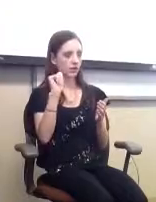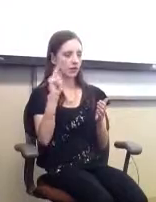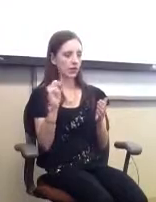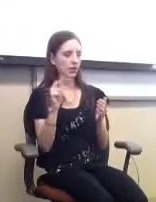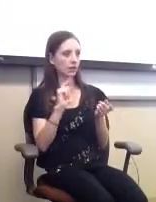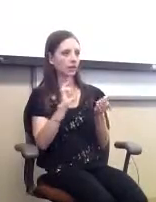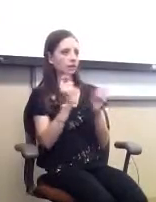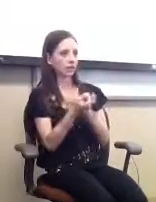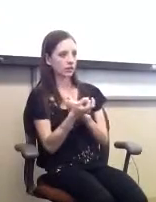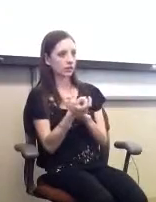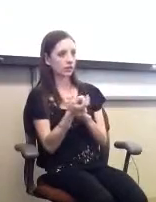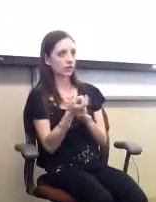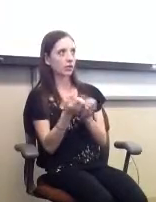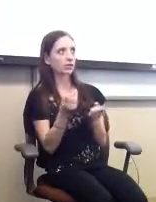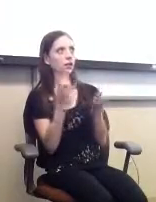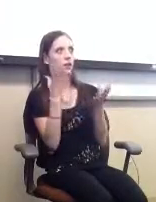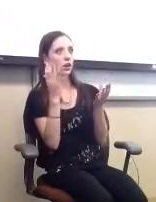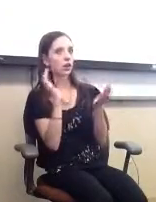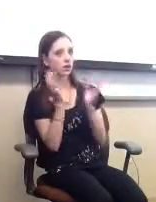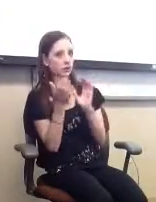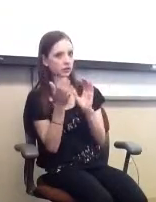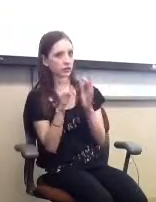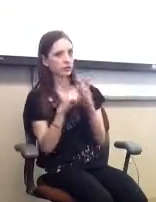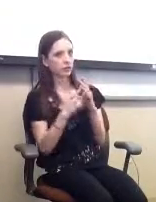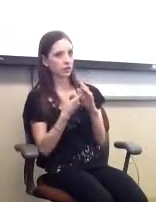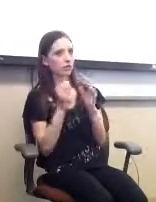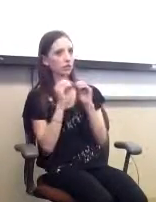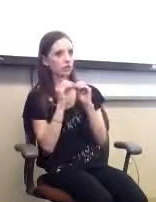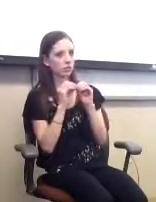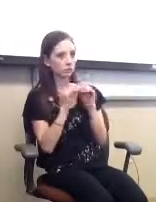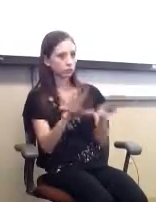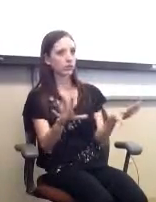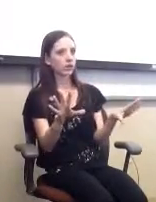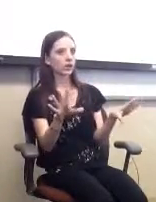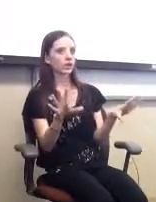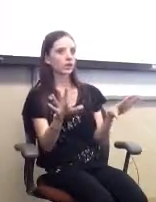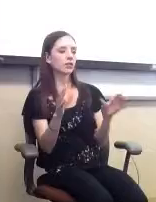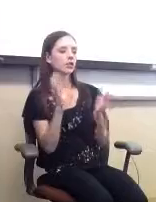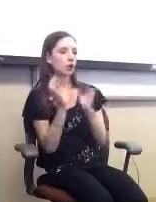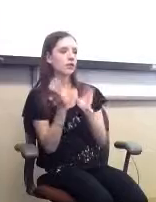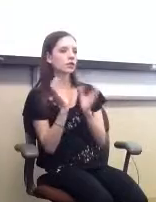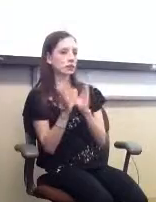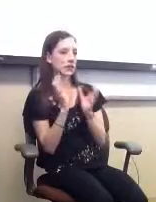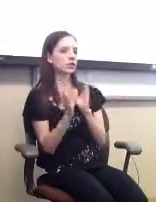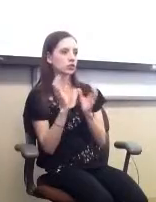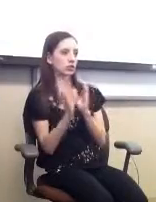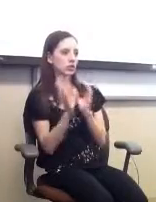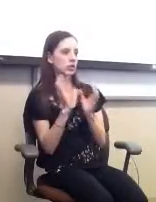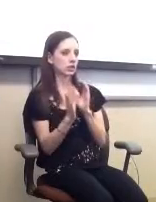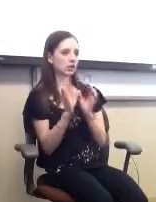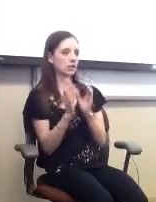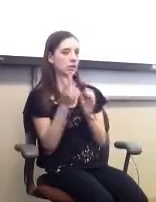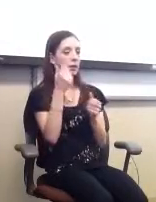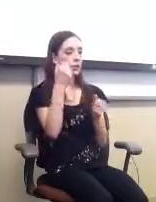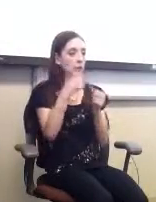conversations. And I'm not saying that it's not appropriate for that client, but keep in mind, we're coming from a legislature that's going... Okay, if I